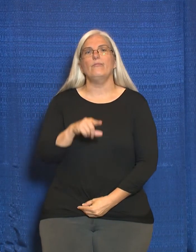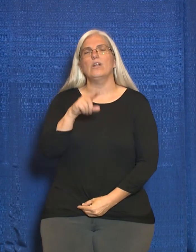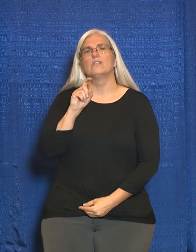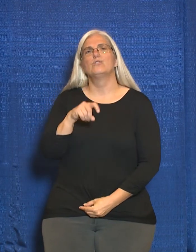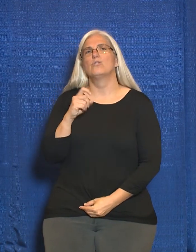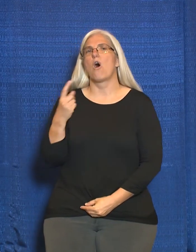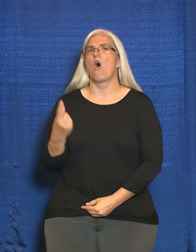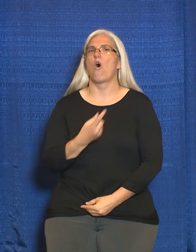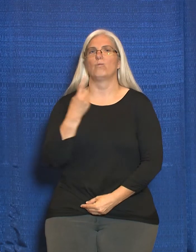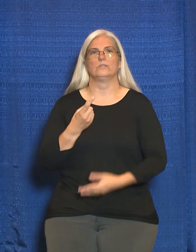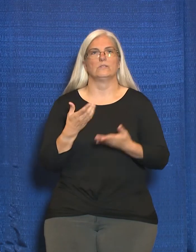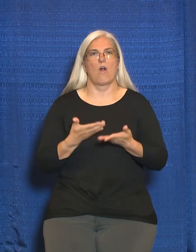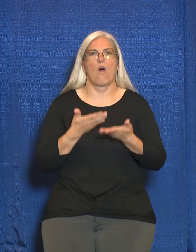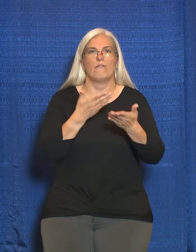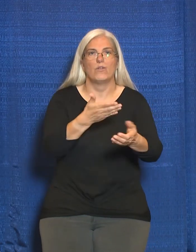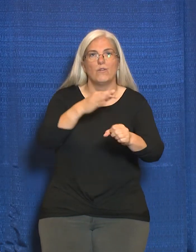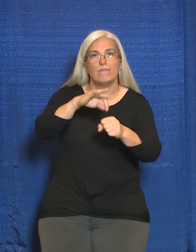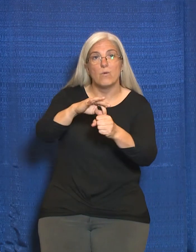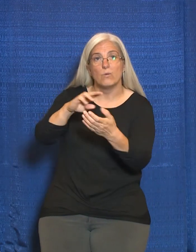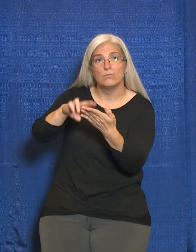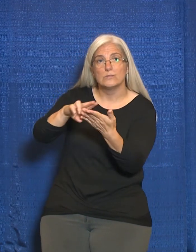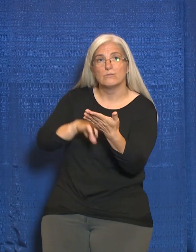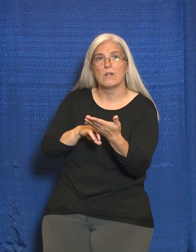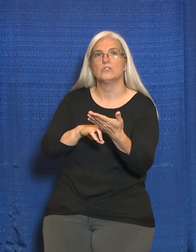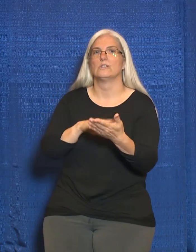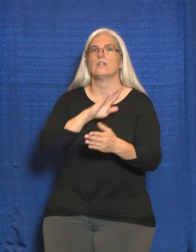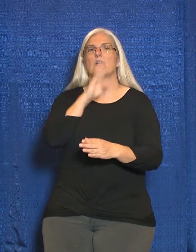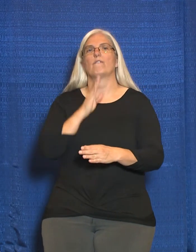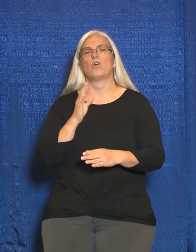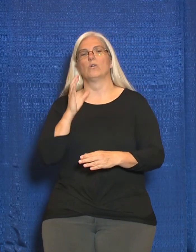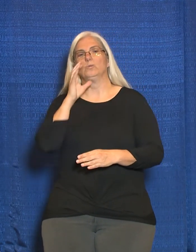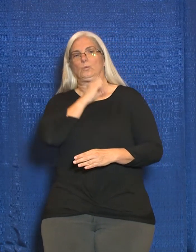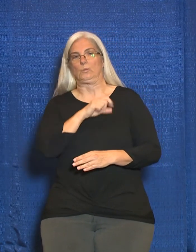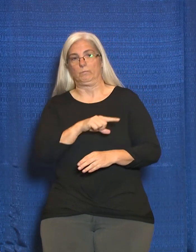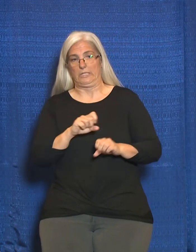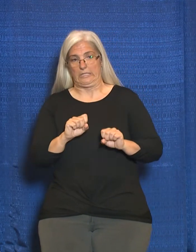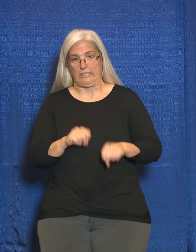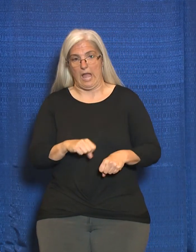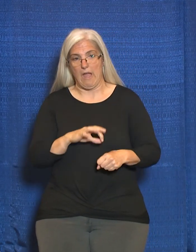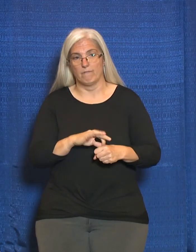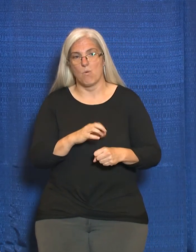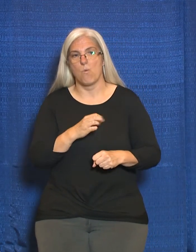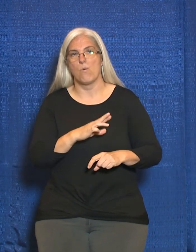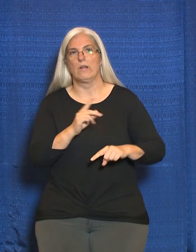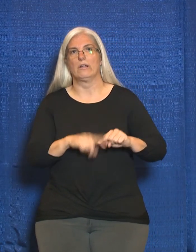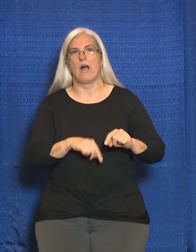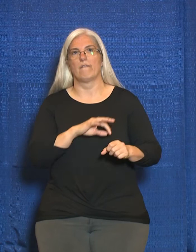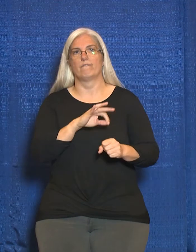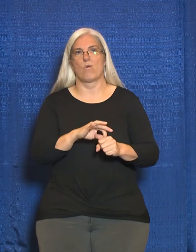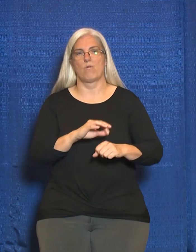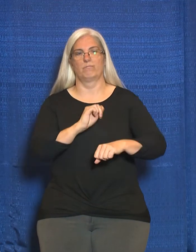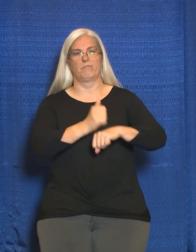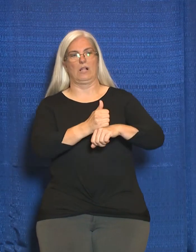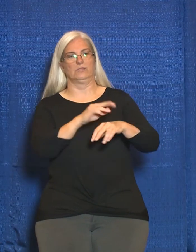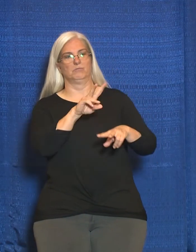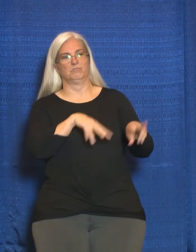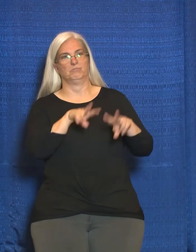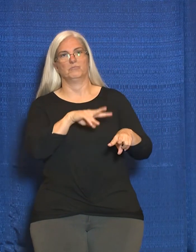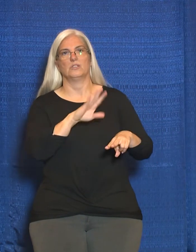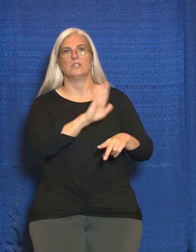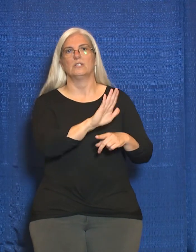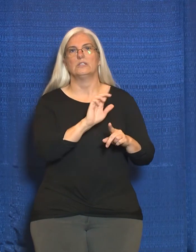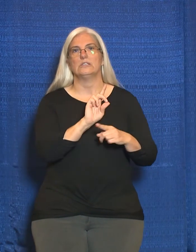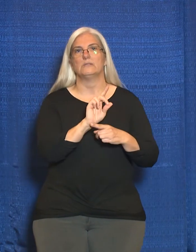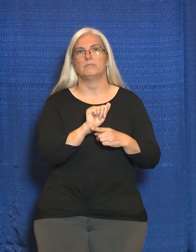You should always offer voter registration and never make assumptions about a person's ability to register or to